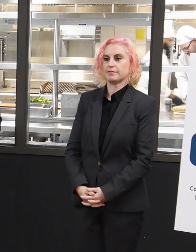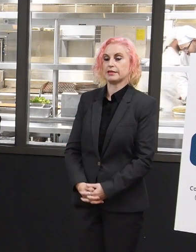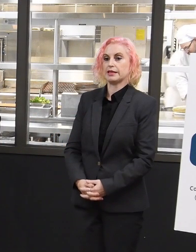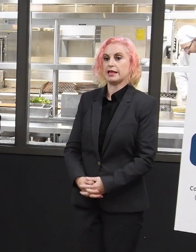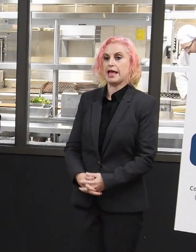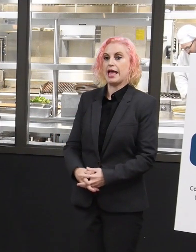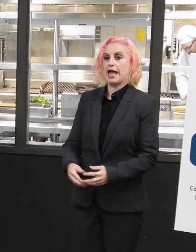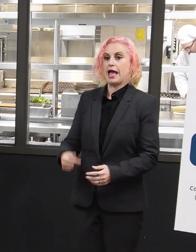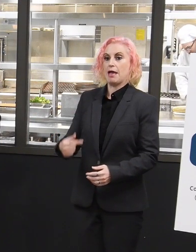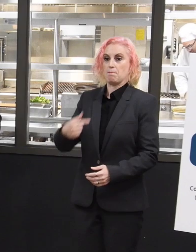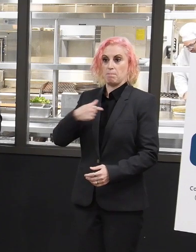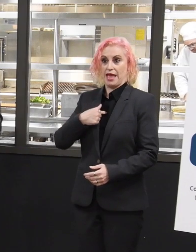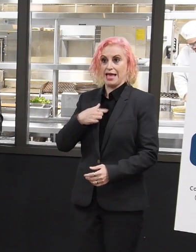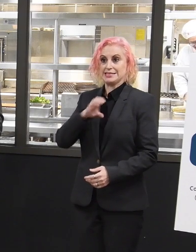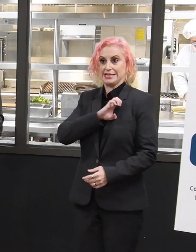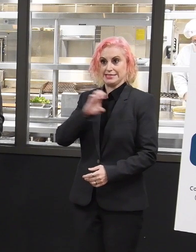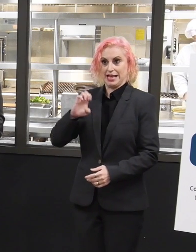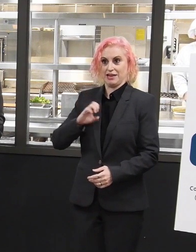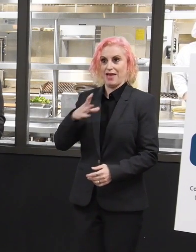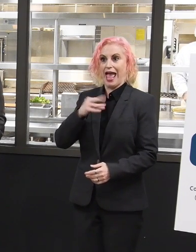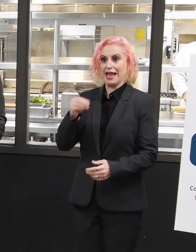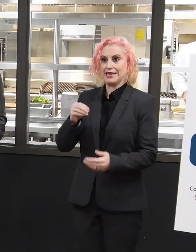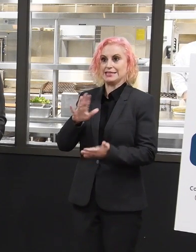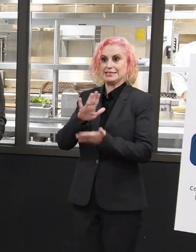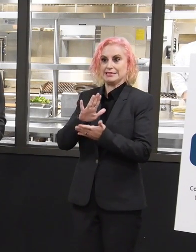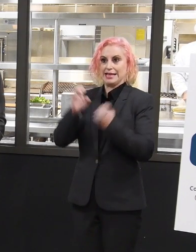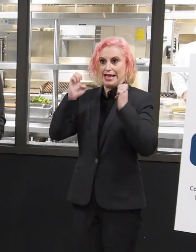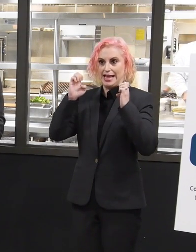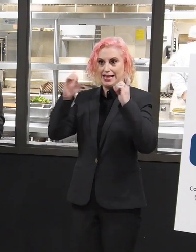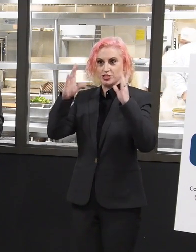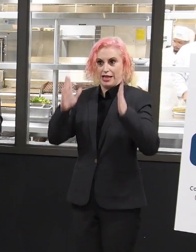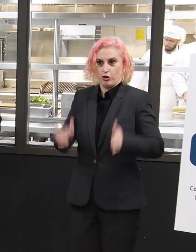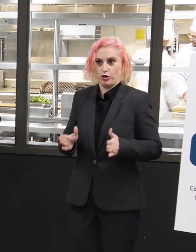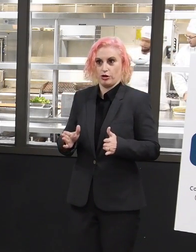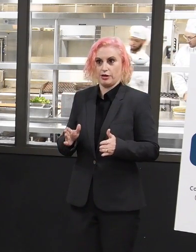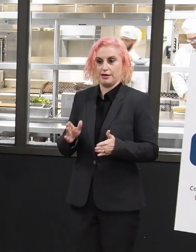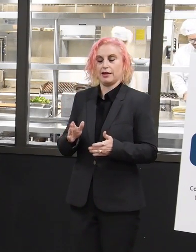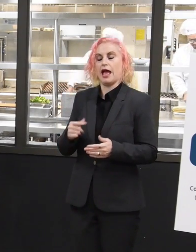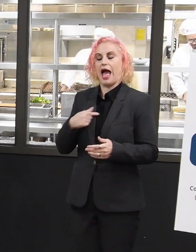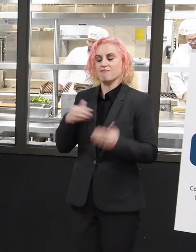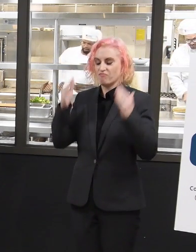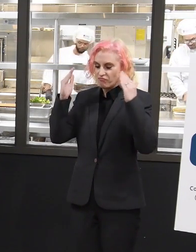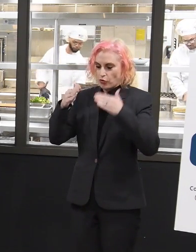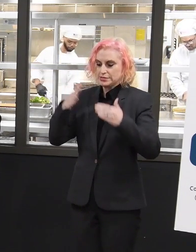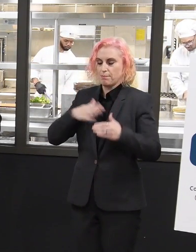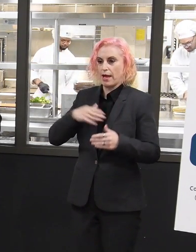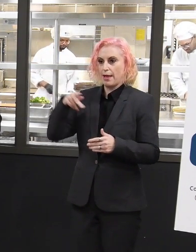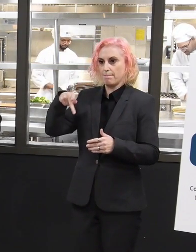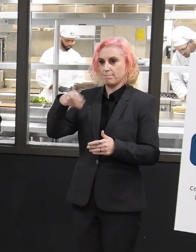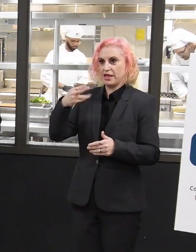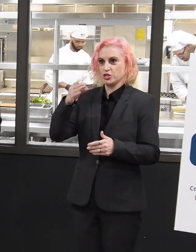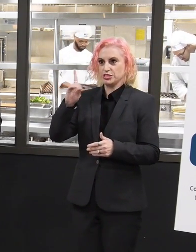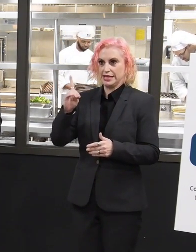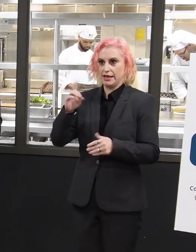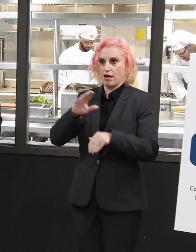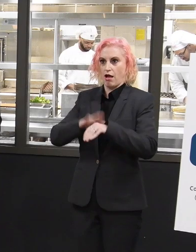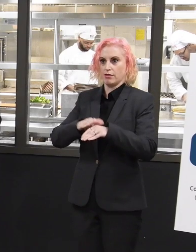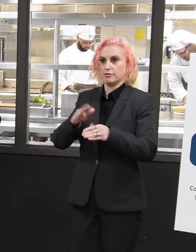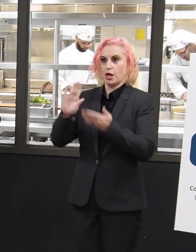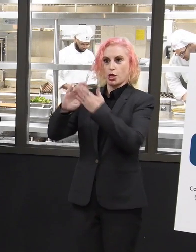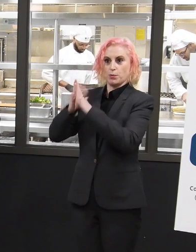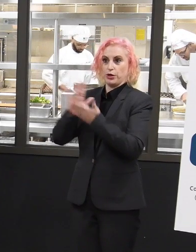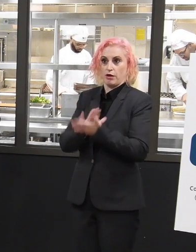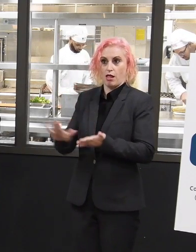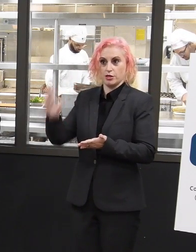As your Howard County executive and as an educator in higher education, I focused my doctorate on our community